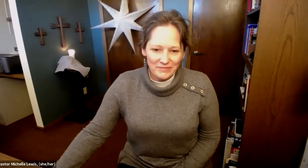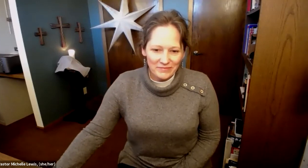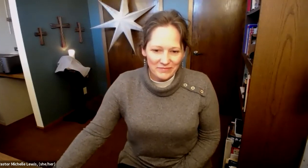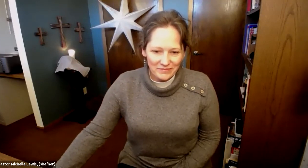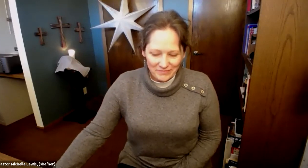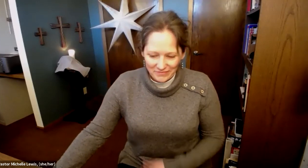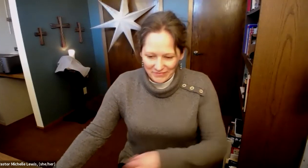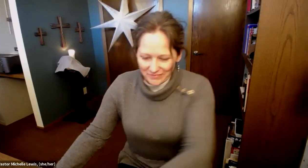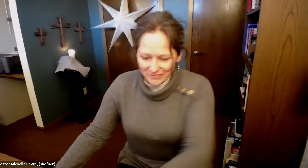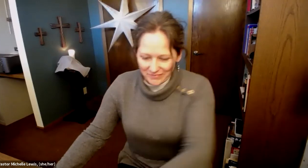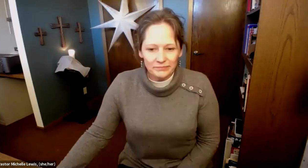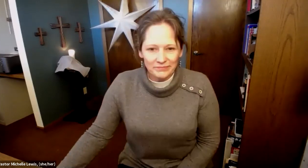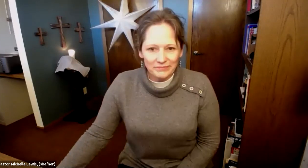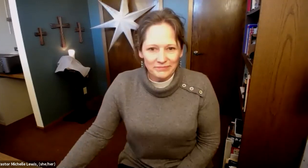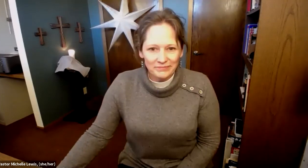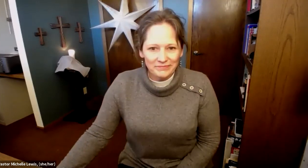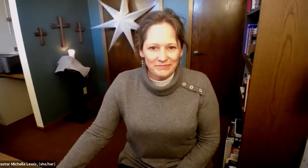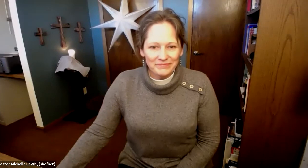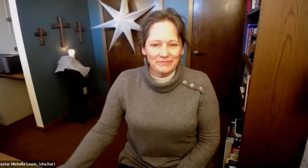Amen.